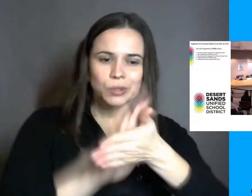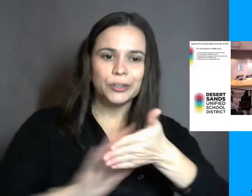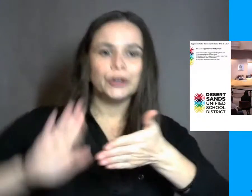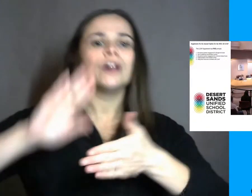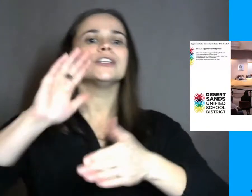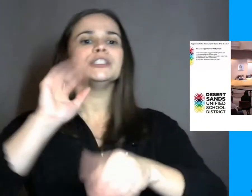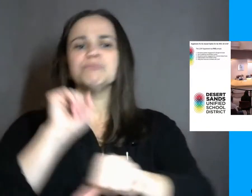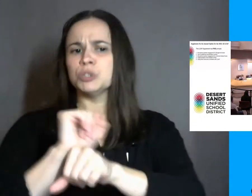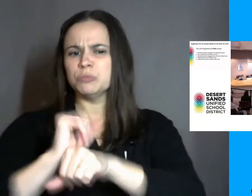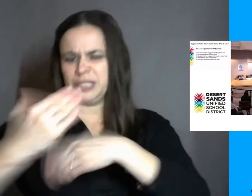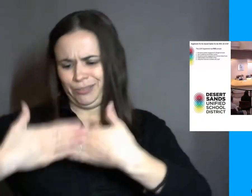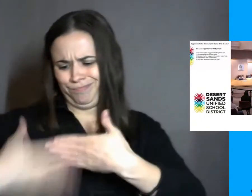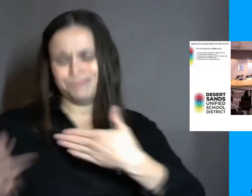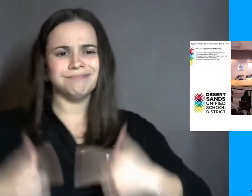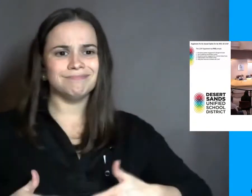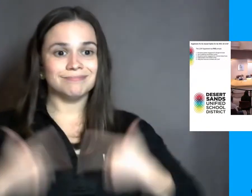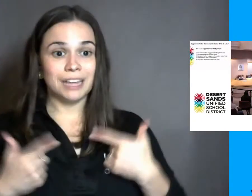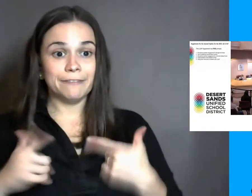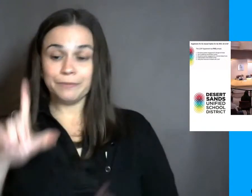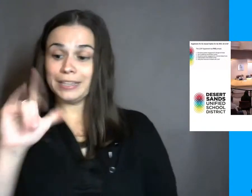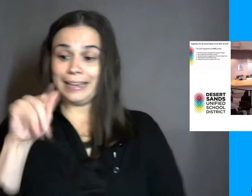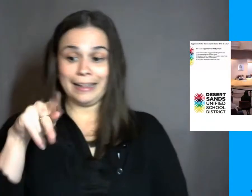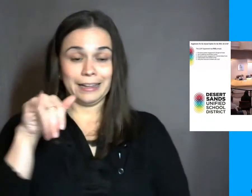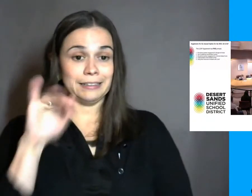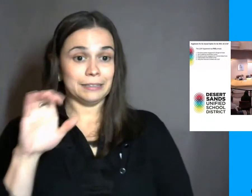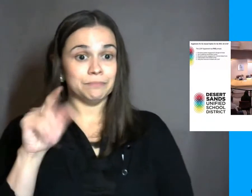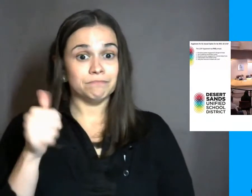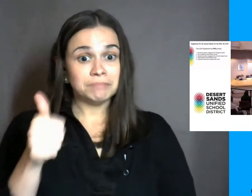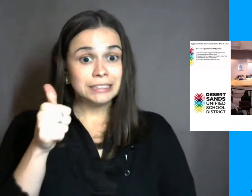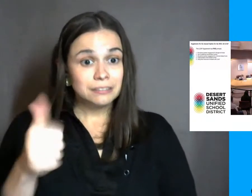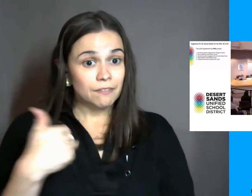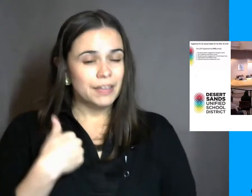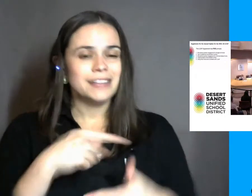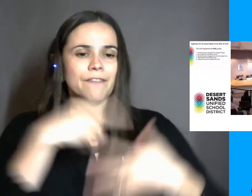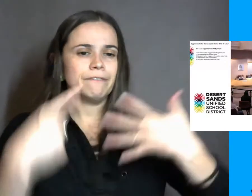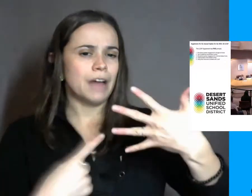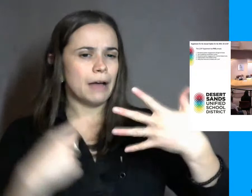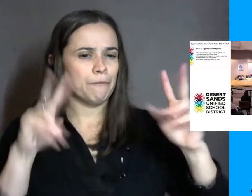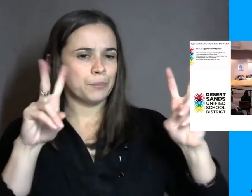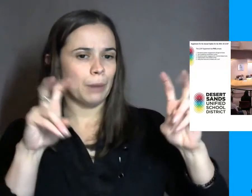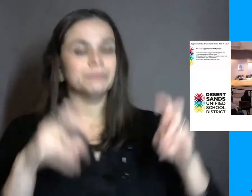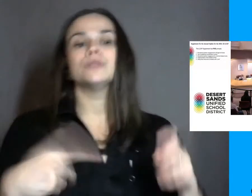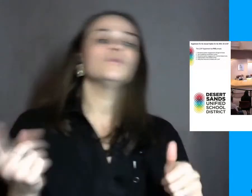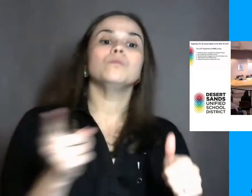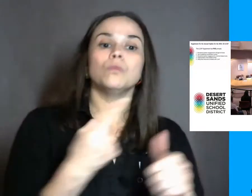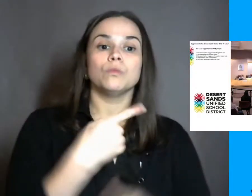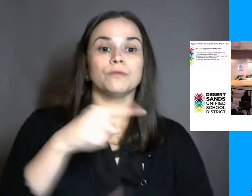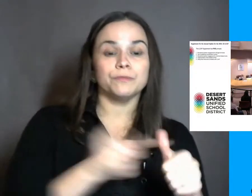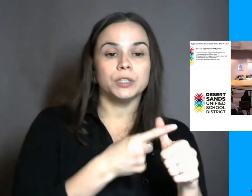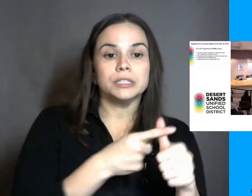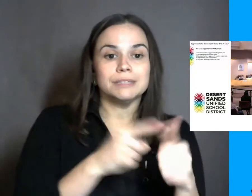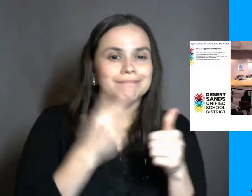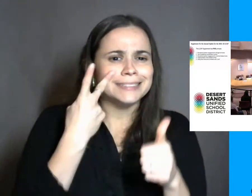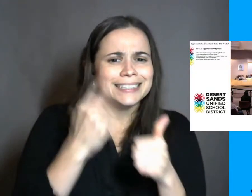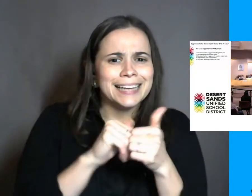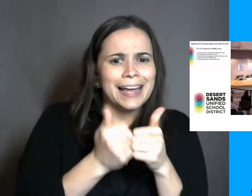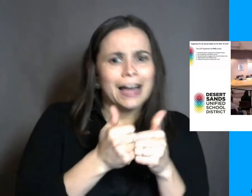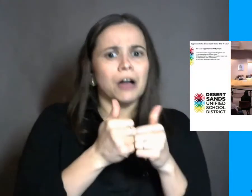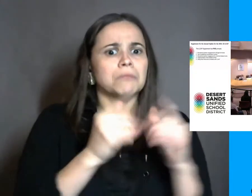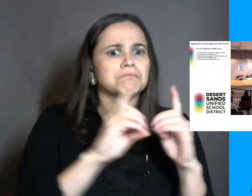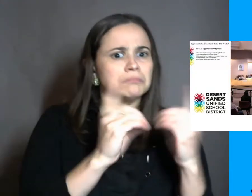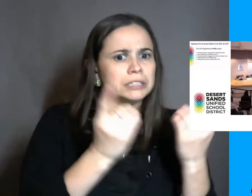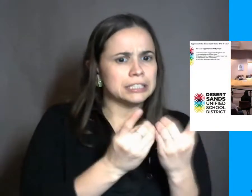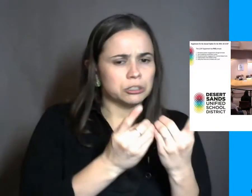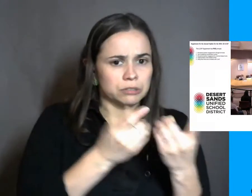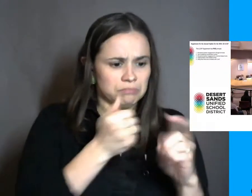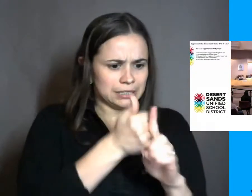The LCAP supplement contains 5 prompts. 1, describe how and when the district engaged or plans to engage